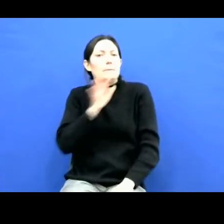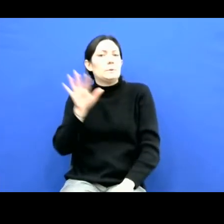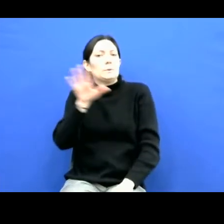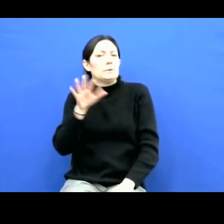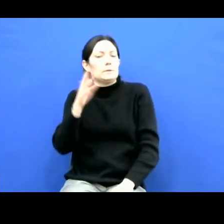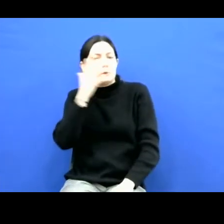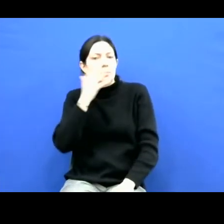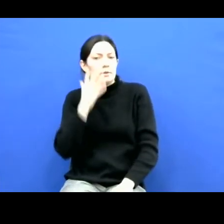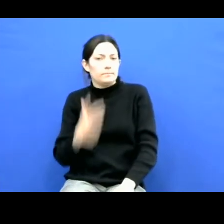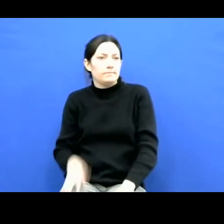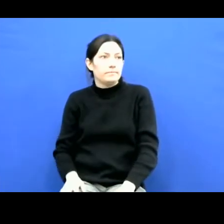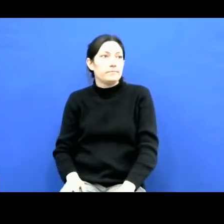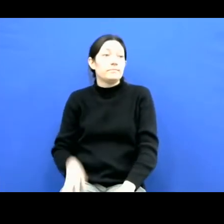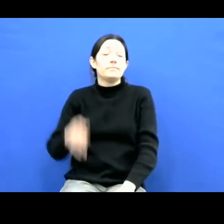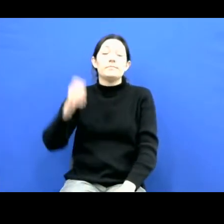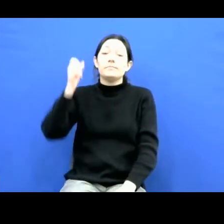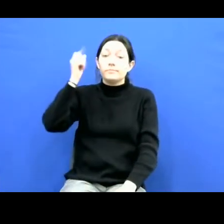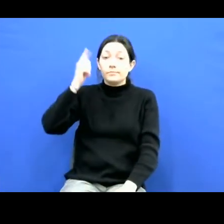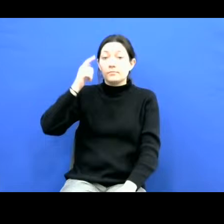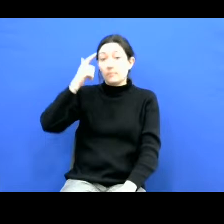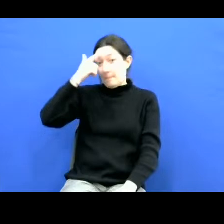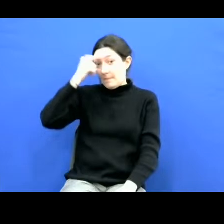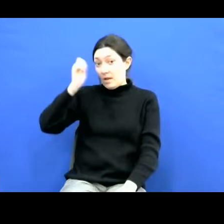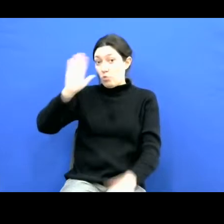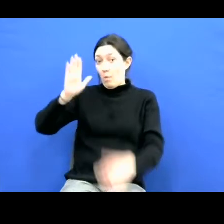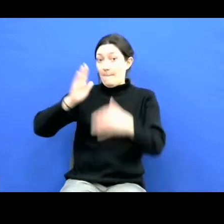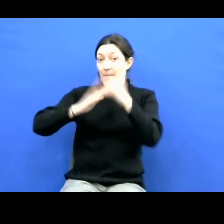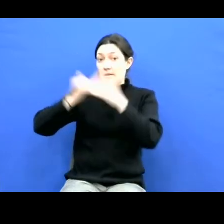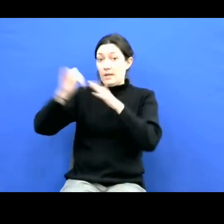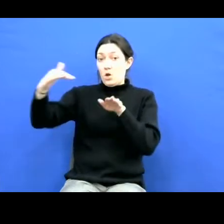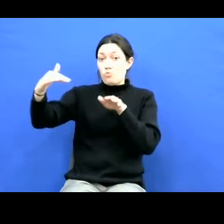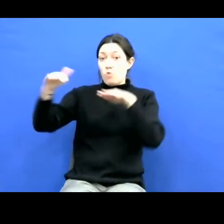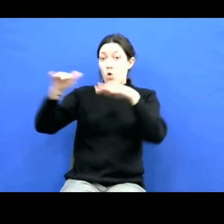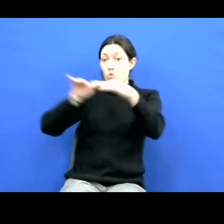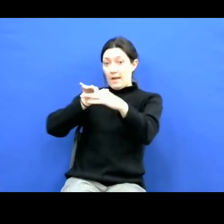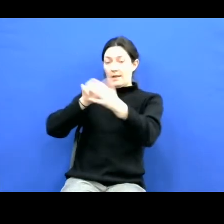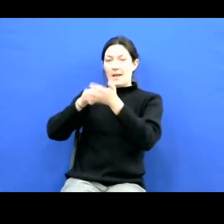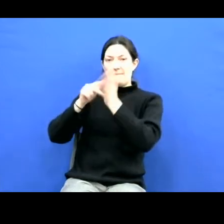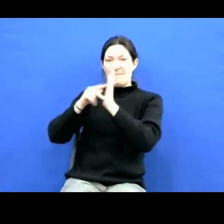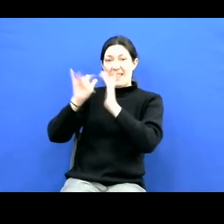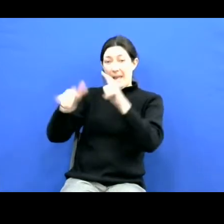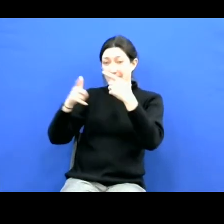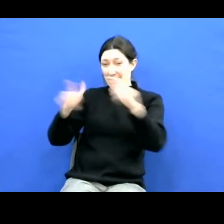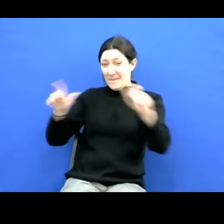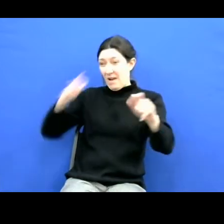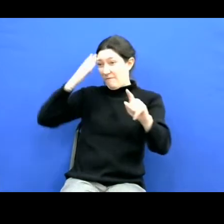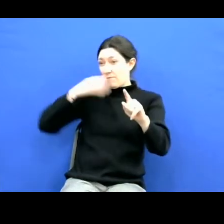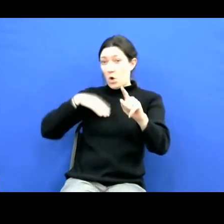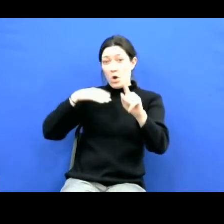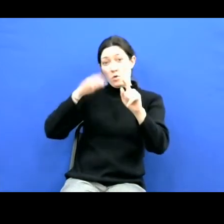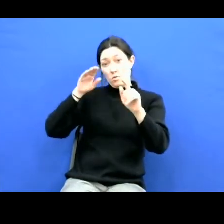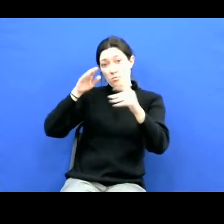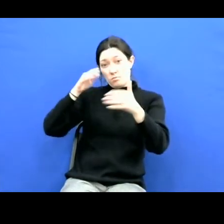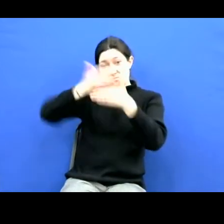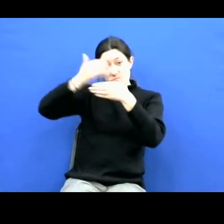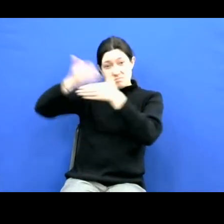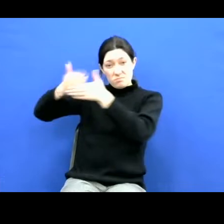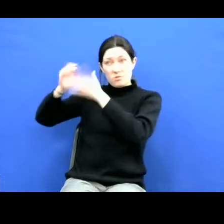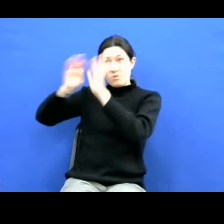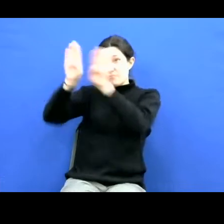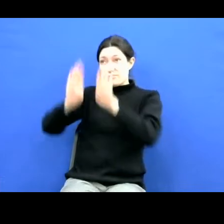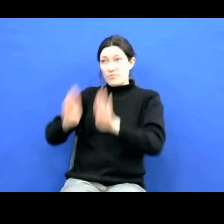is that because you rotated the buildings, you're not presenting this large front to the street. And